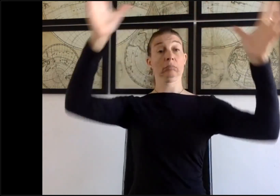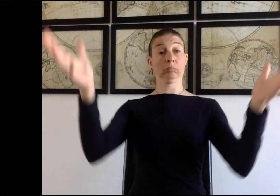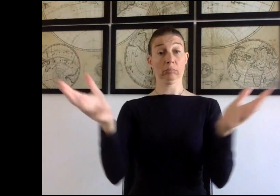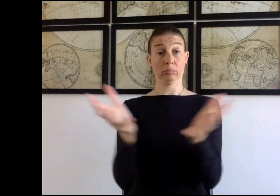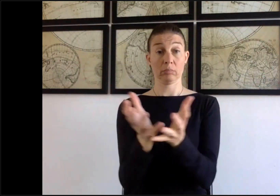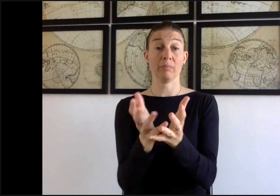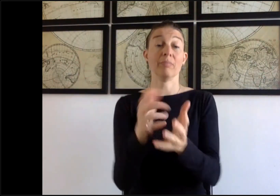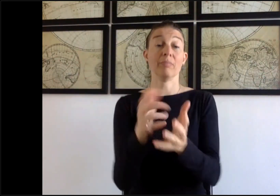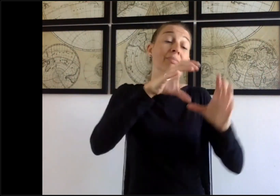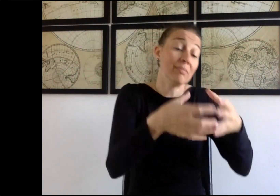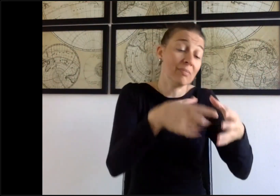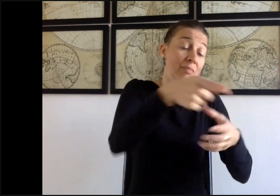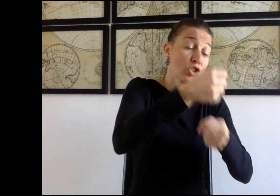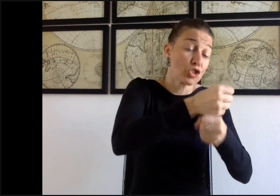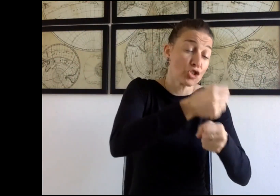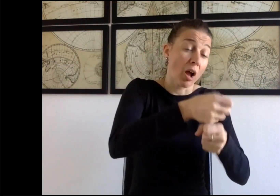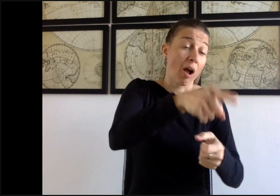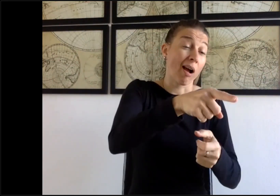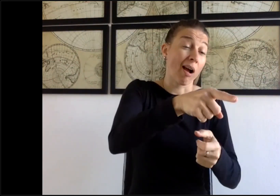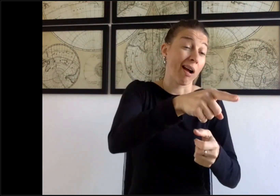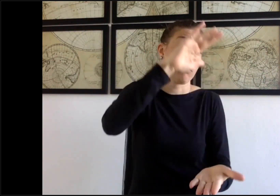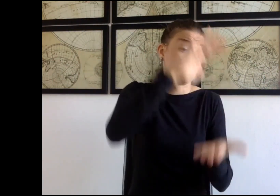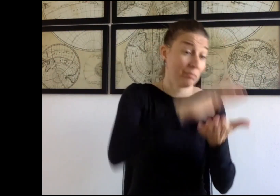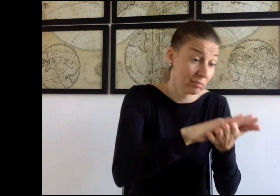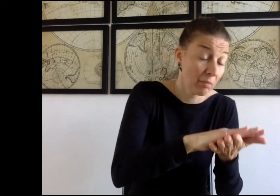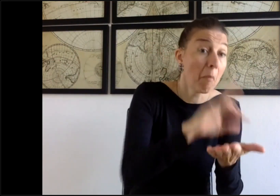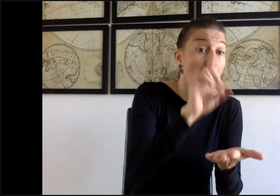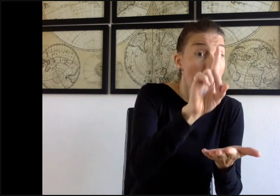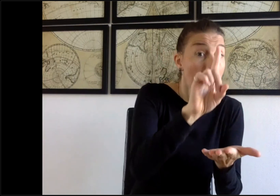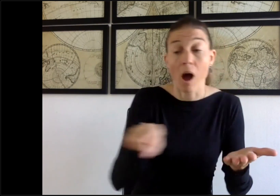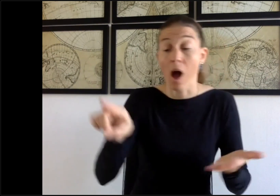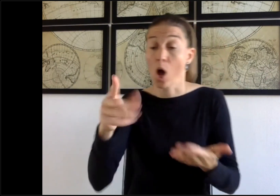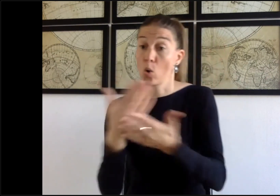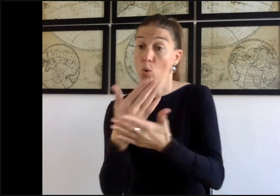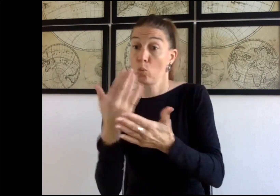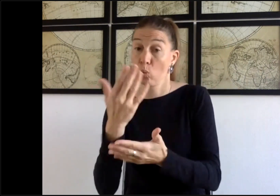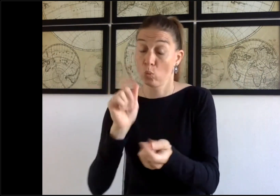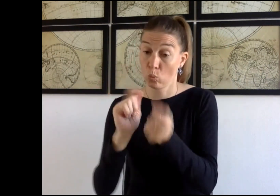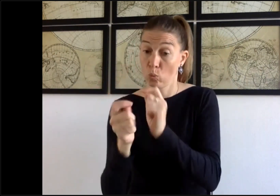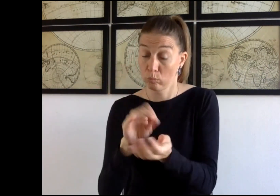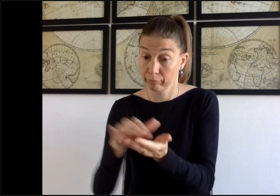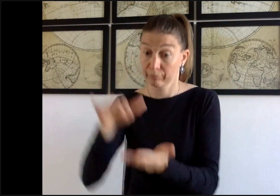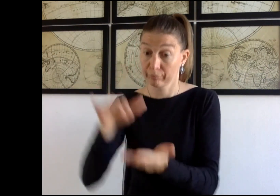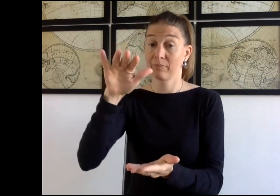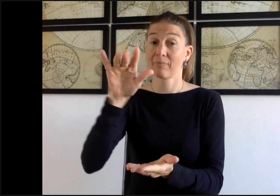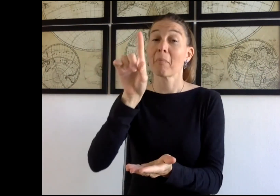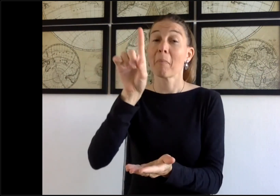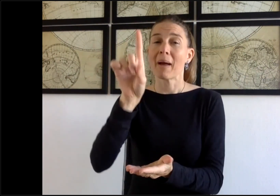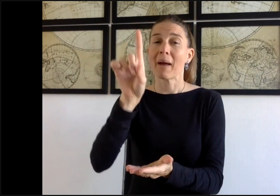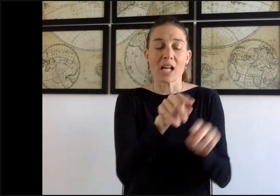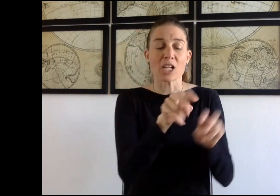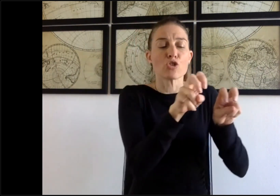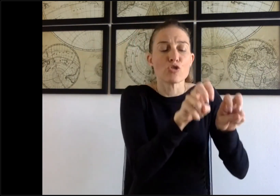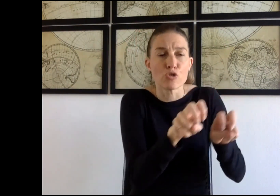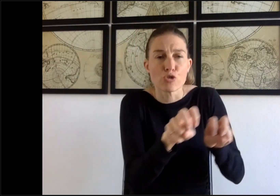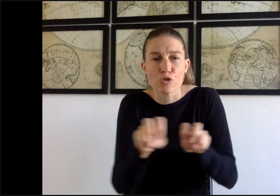transitions. And transitions often come with huge costs involved for individuals and society. And